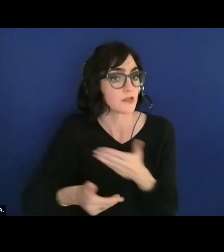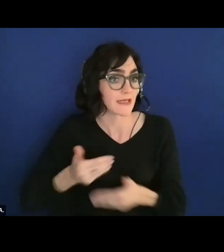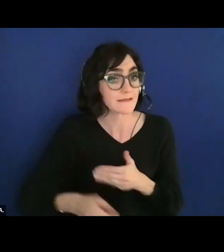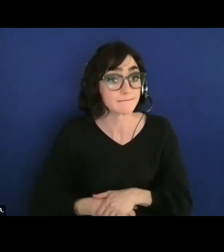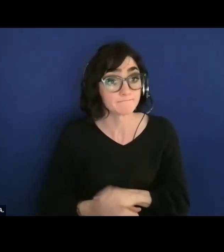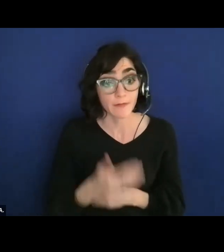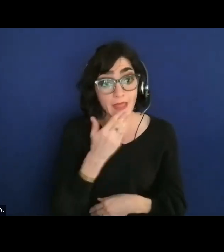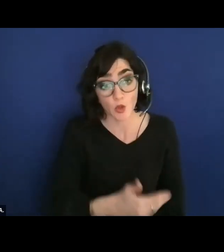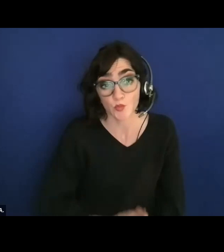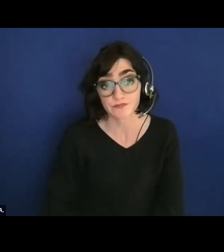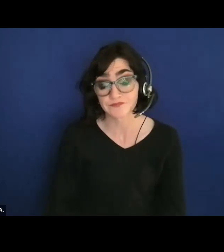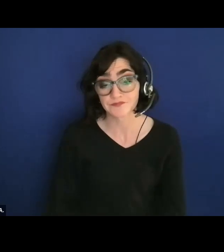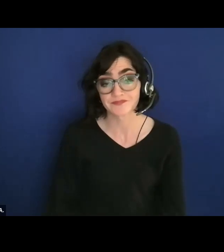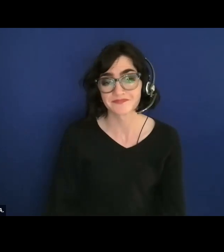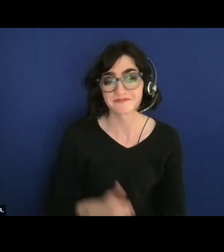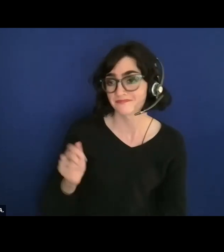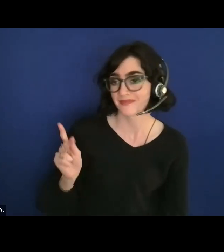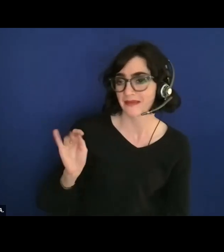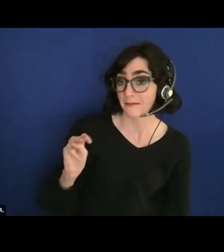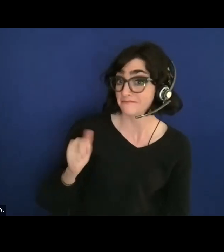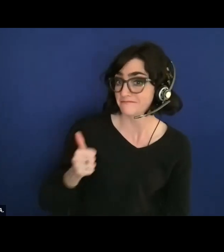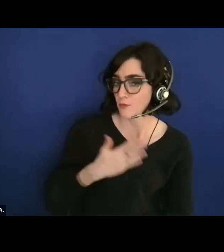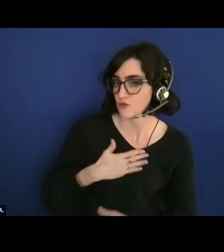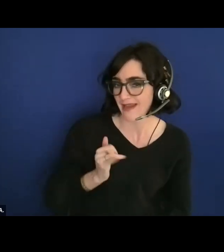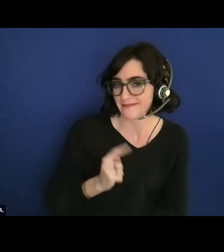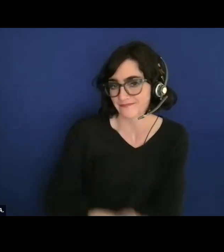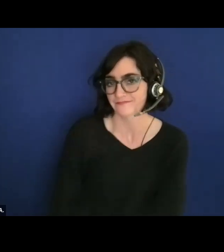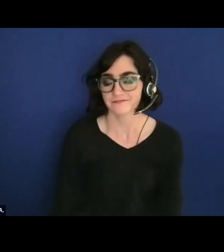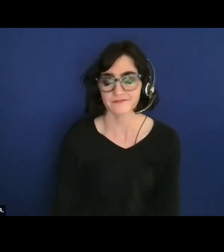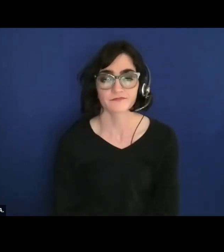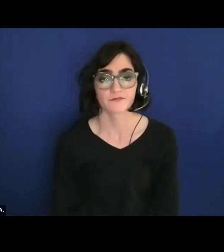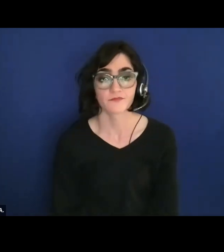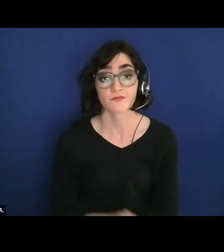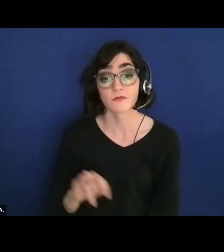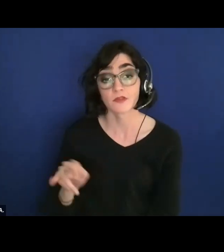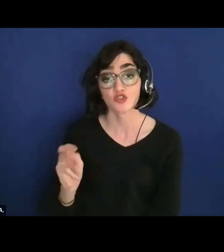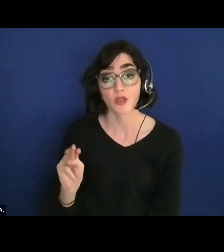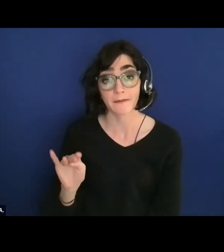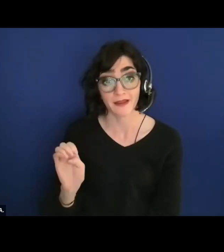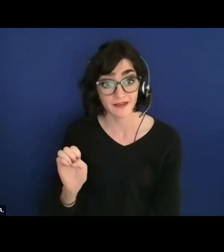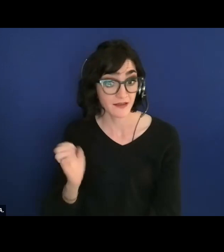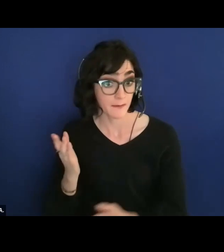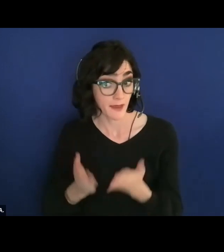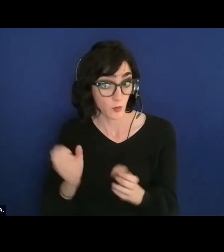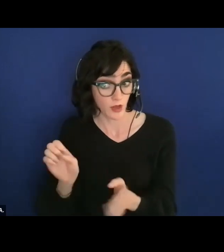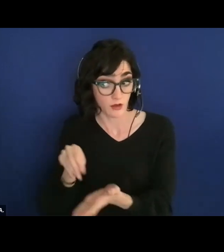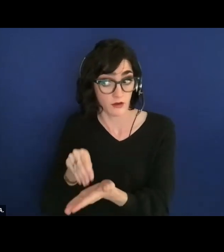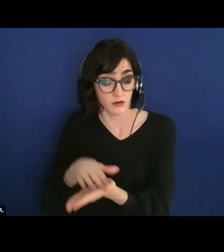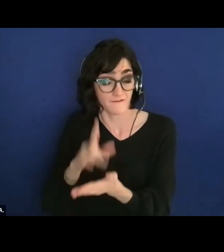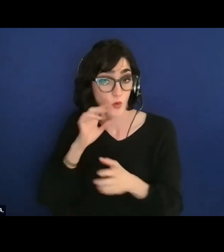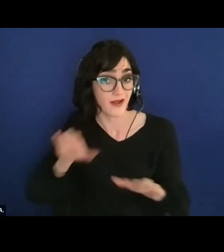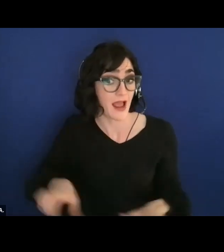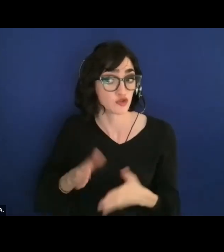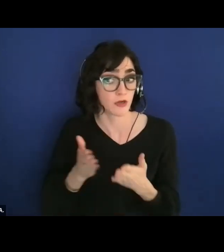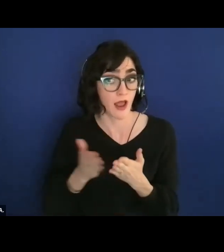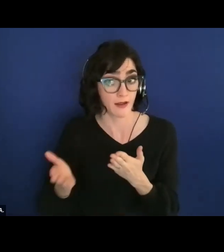Thanks, I appreciate it. Yeah, thank you. Thanks, Carrie. So maybe we can, Nicola, maybe we can make a note of that as an action item too, that Matt and